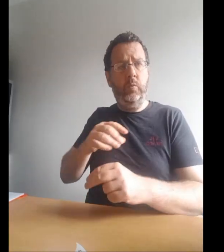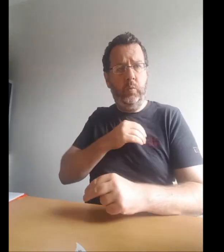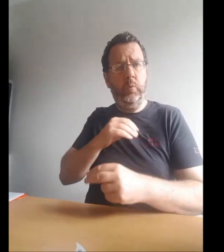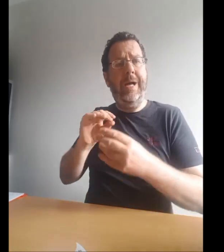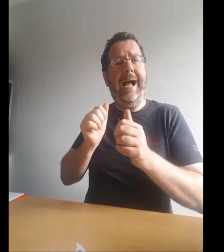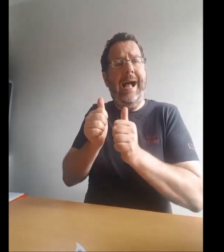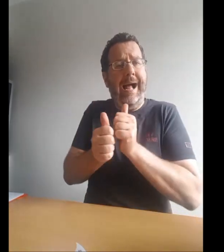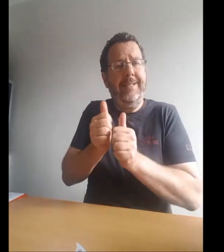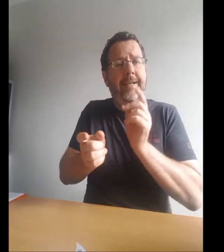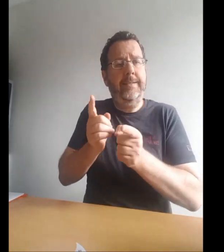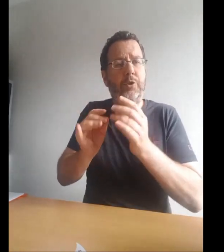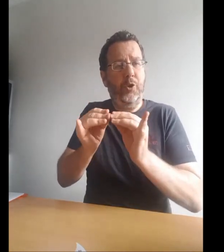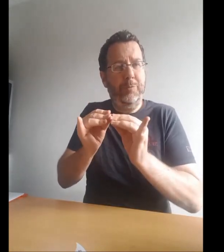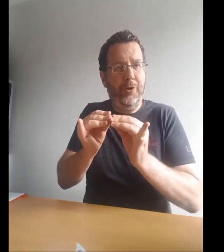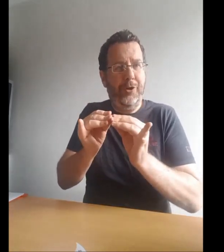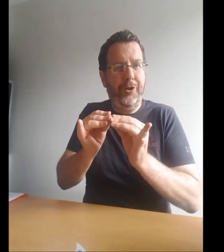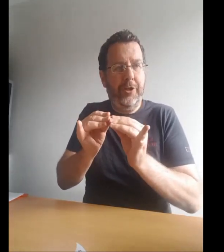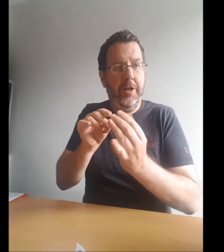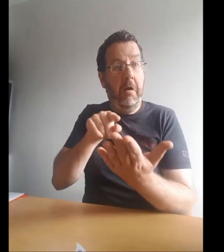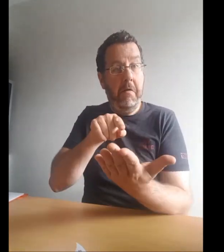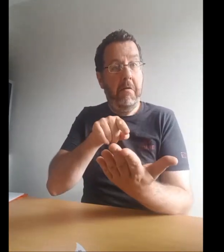an interpreter in the courtroom setting.